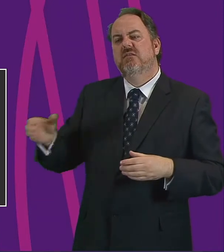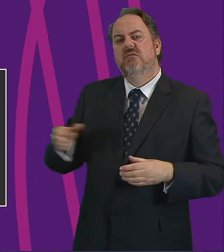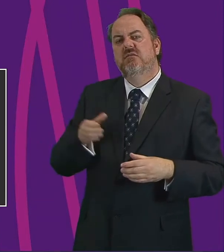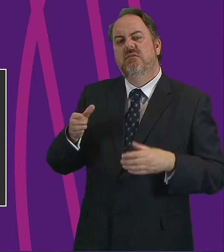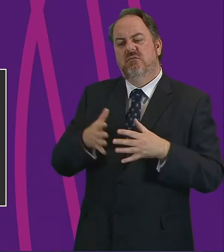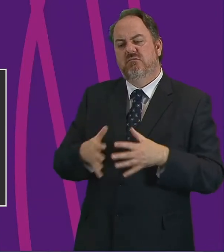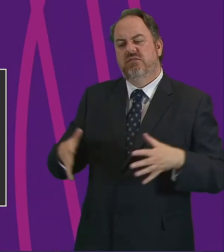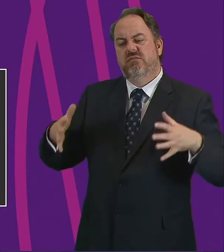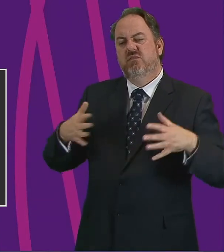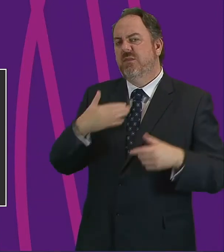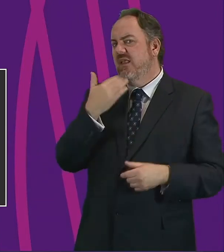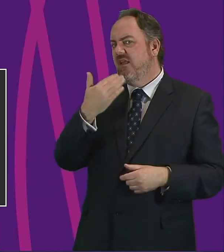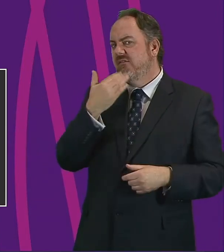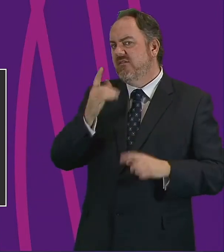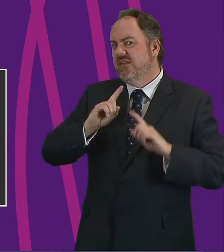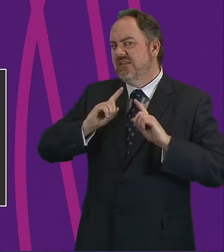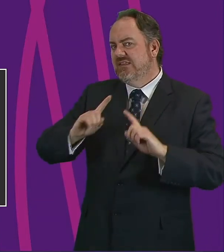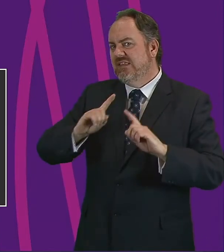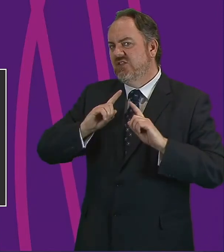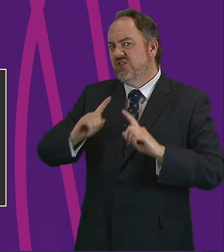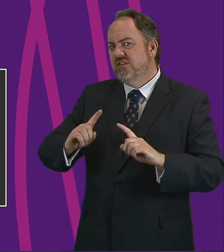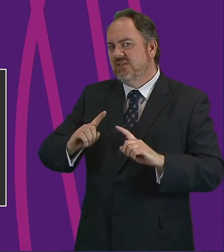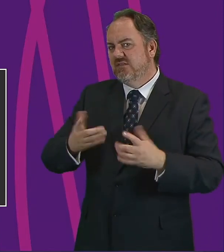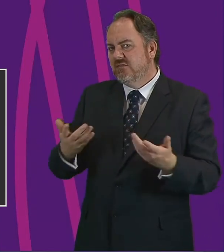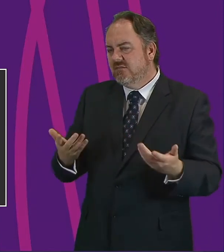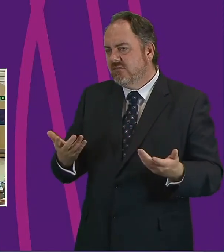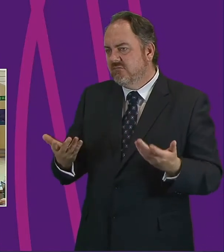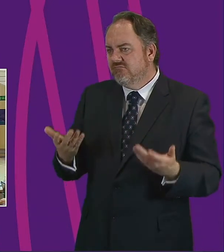might be available according to the GTCS lists?